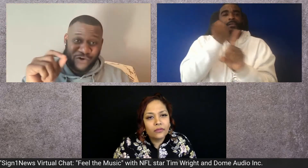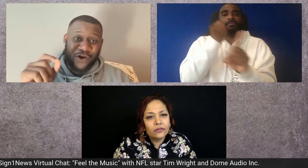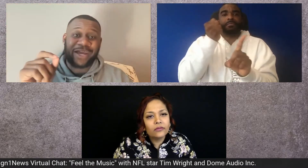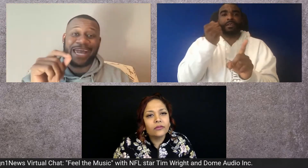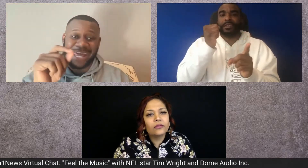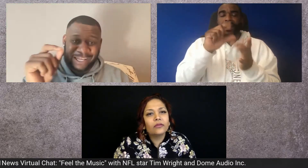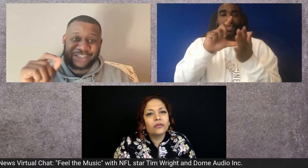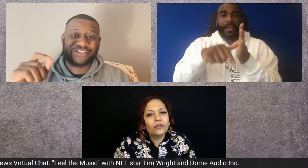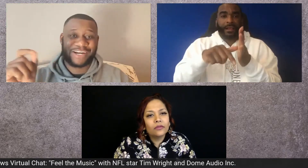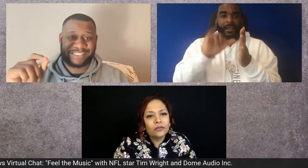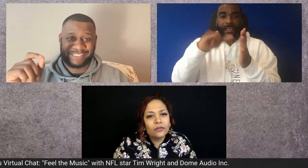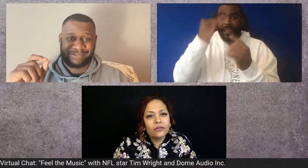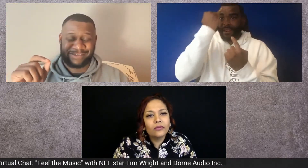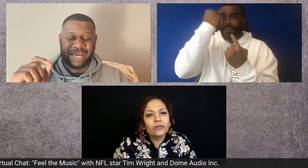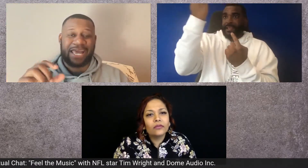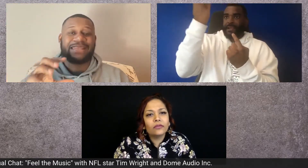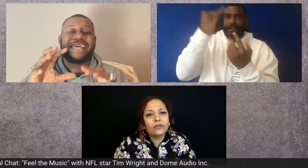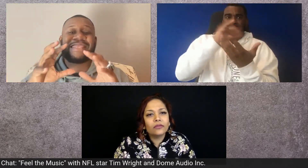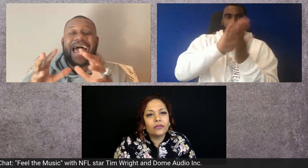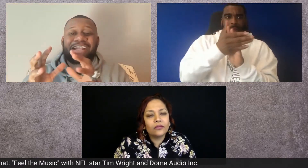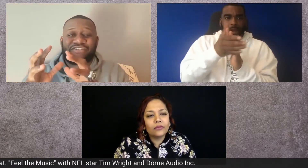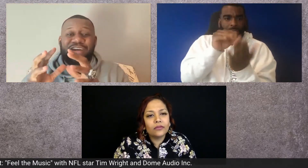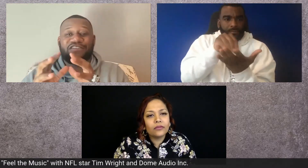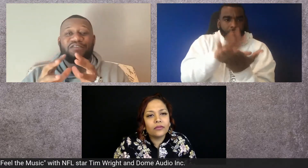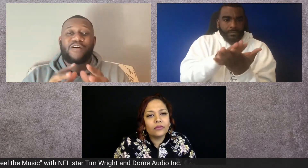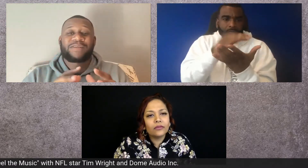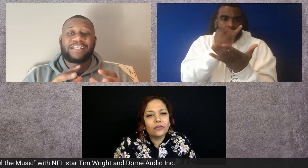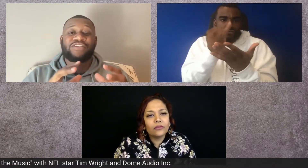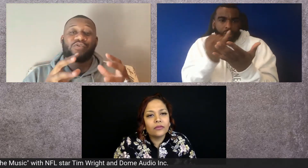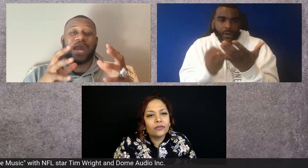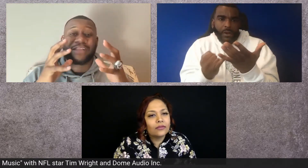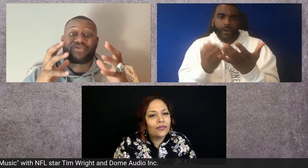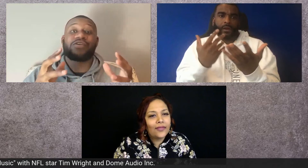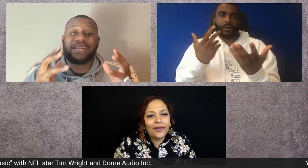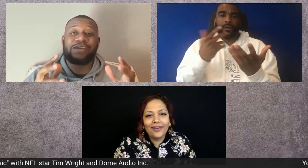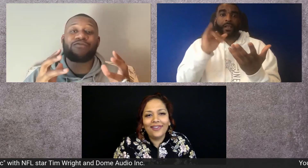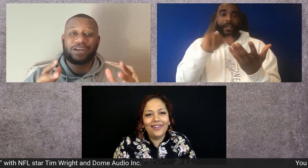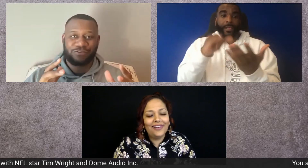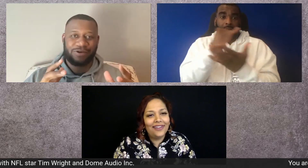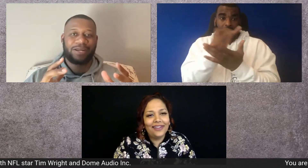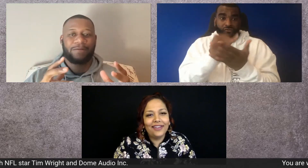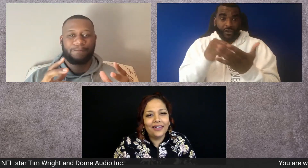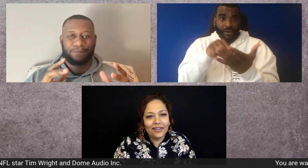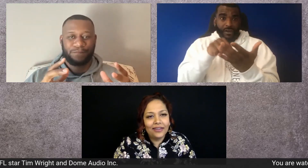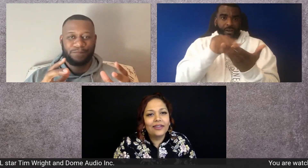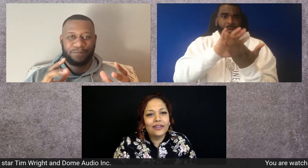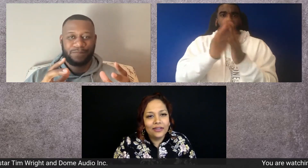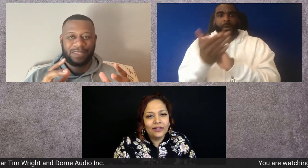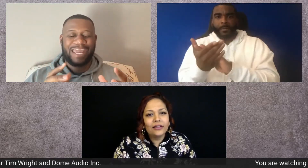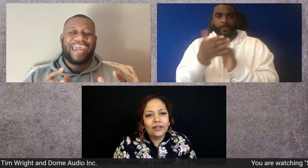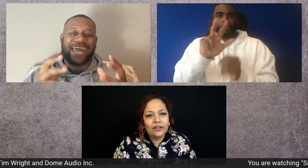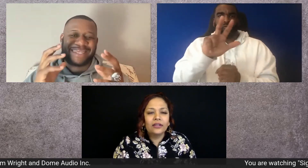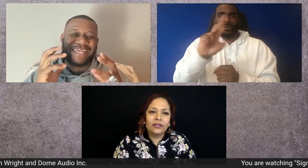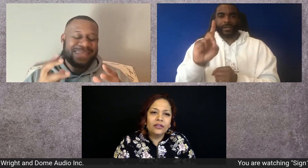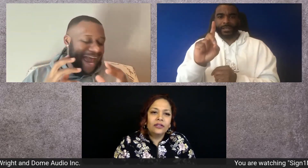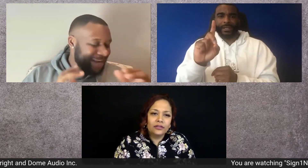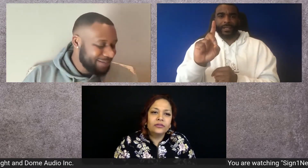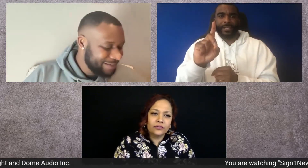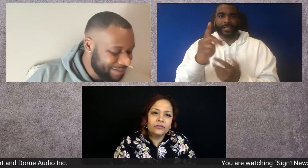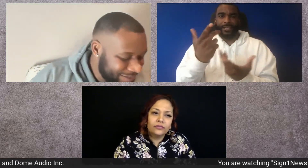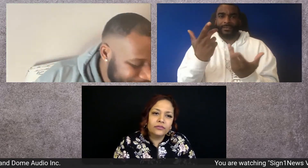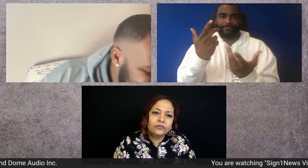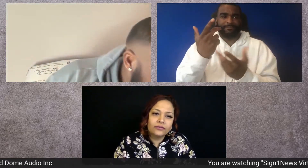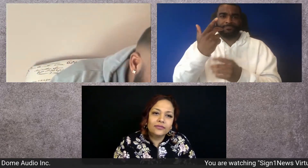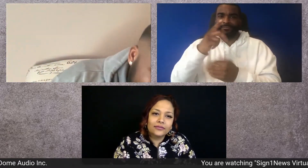a drawing, an illustration. Then that transformed into a 3D rendering. And then